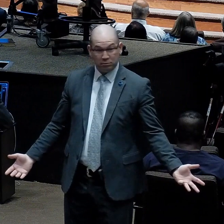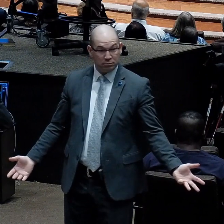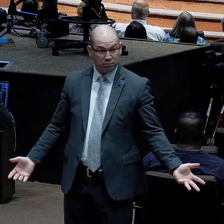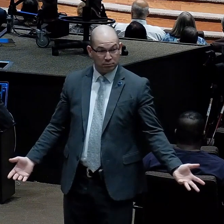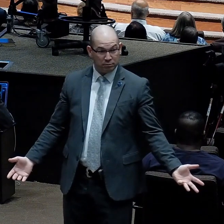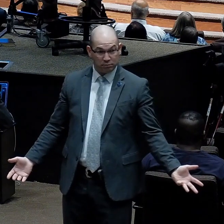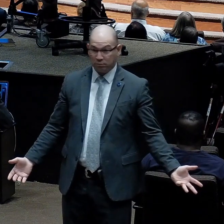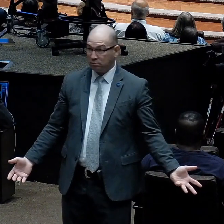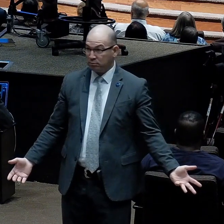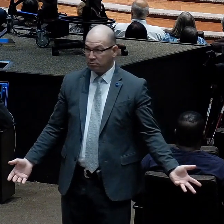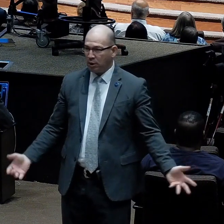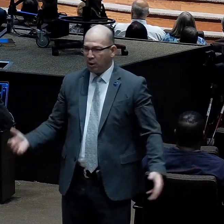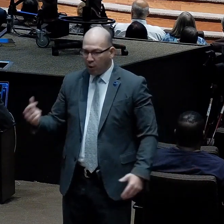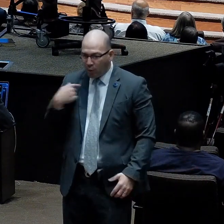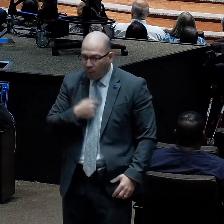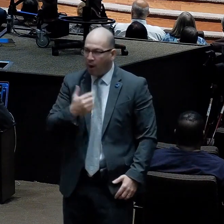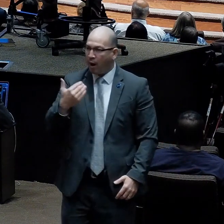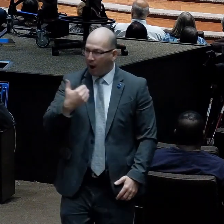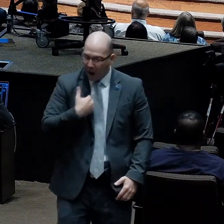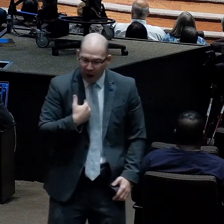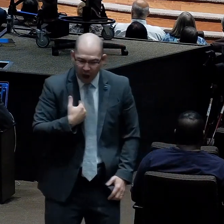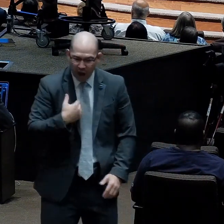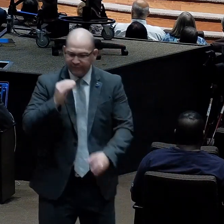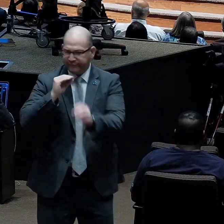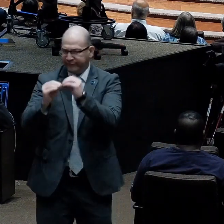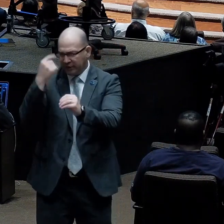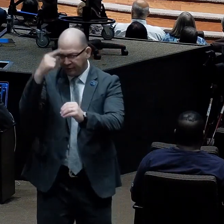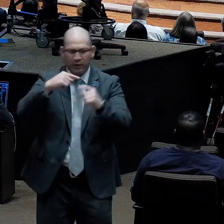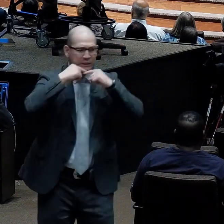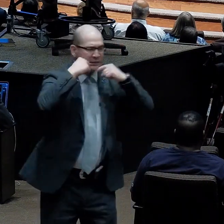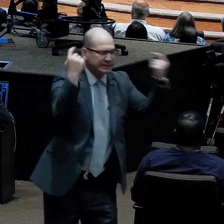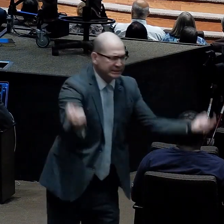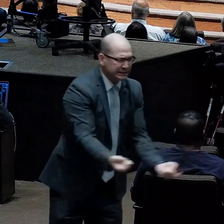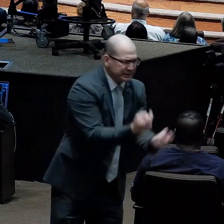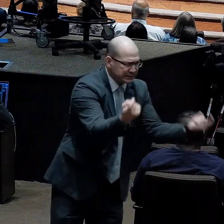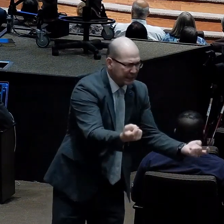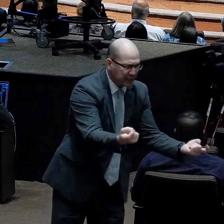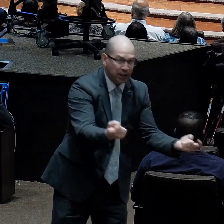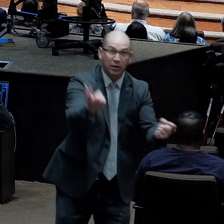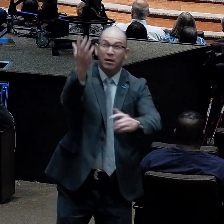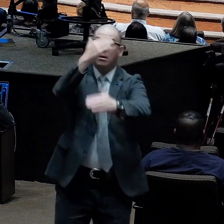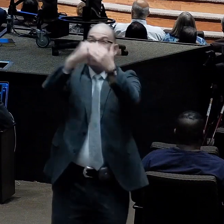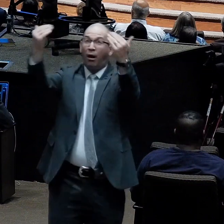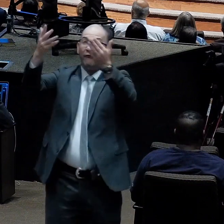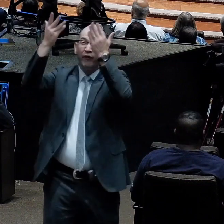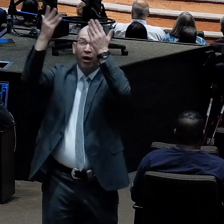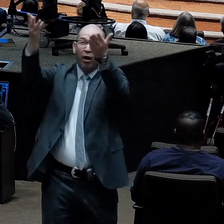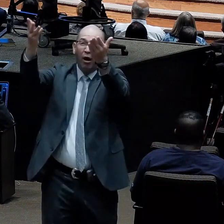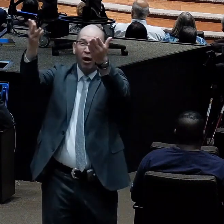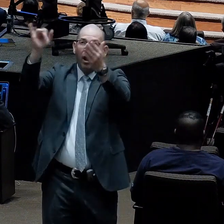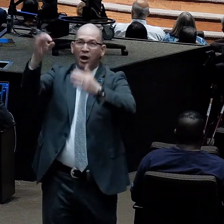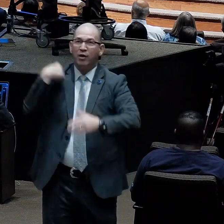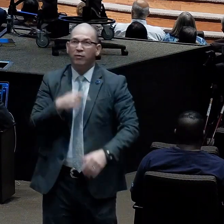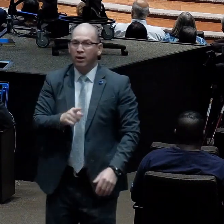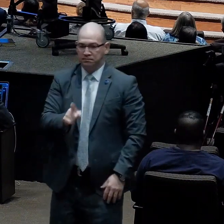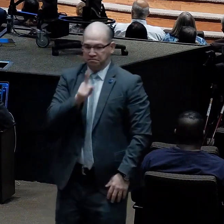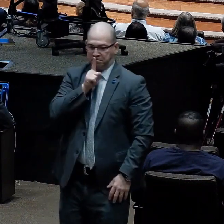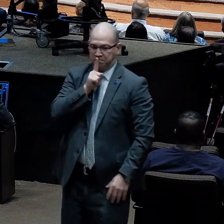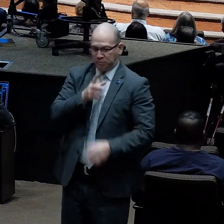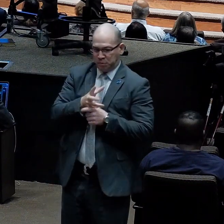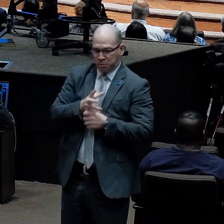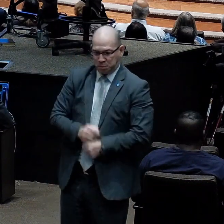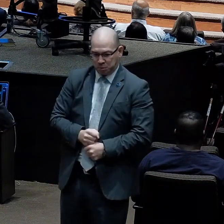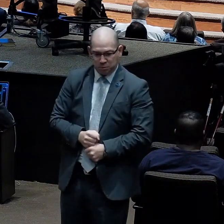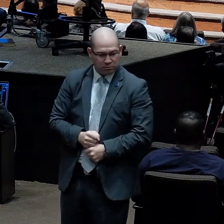If we have the cure for sin, we have the hope of heaven. And if we as a church do not